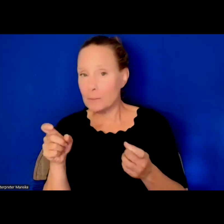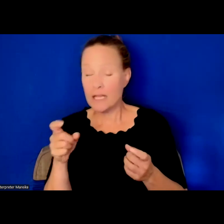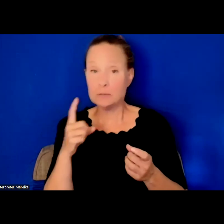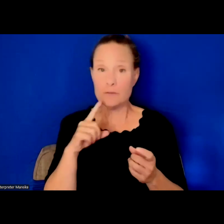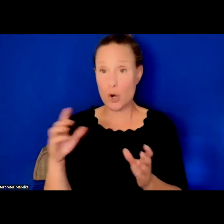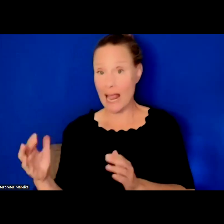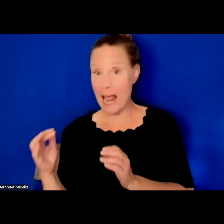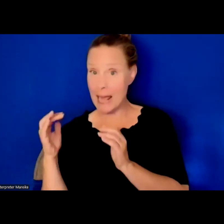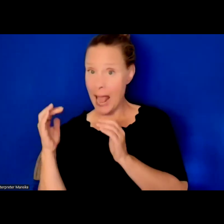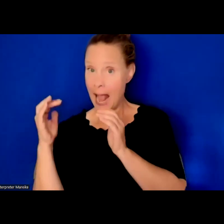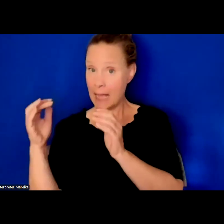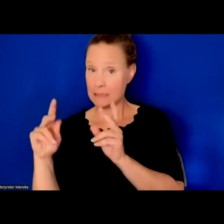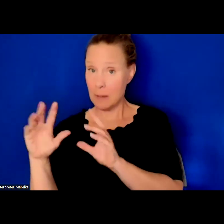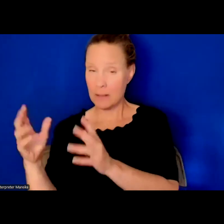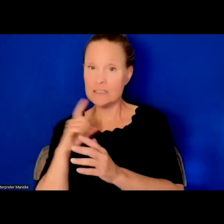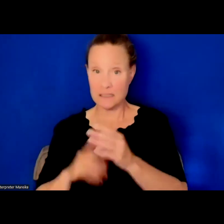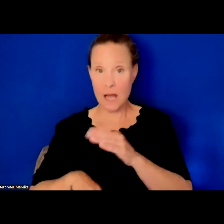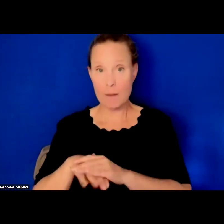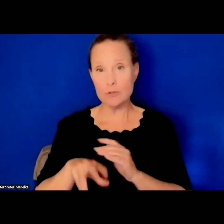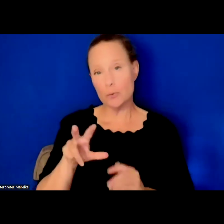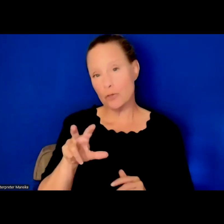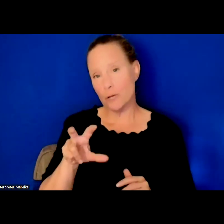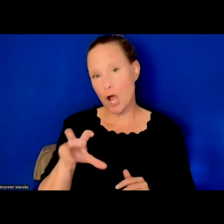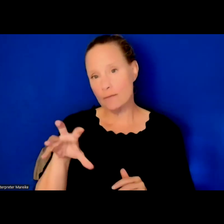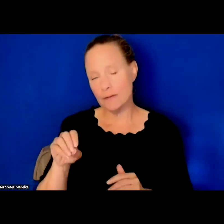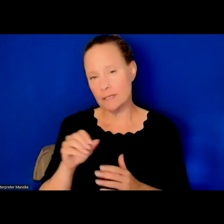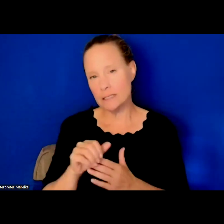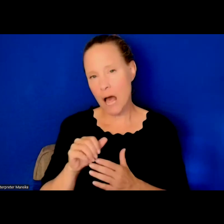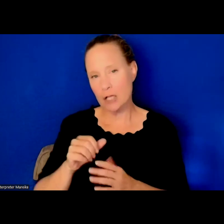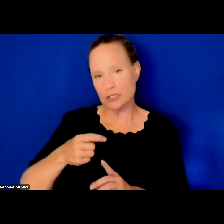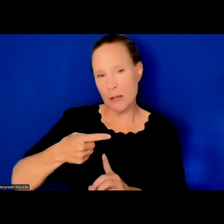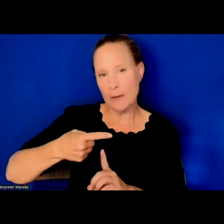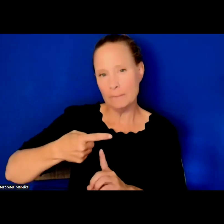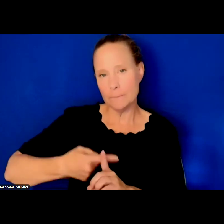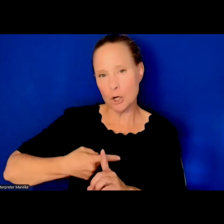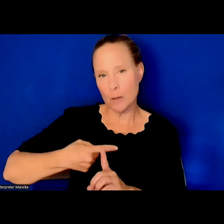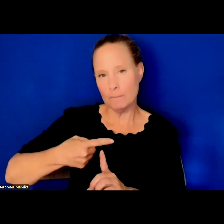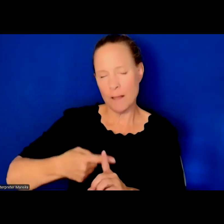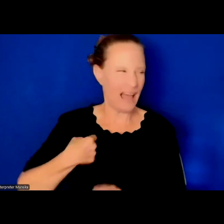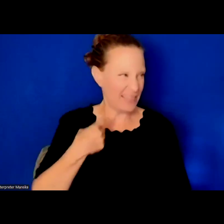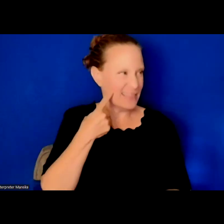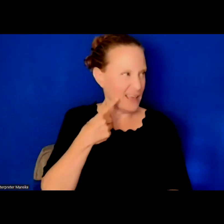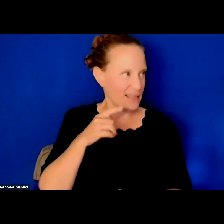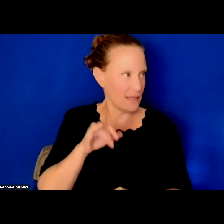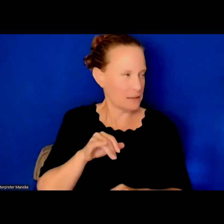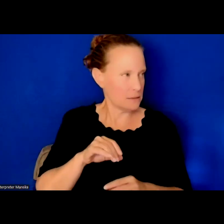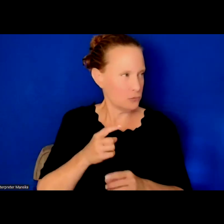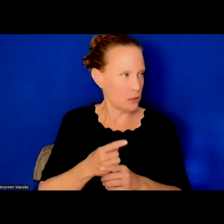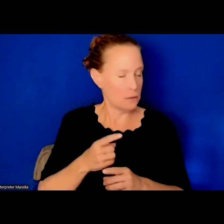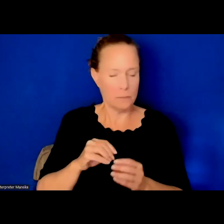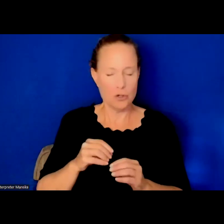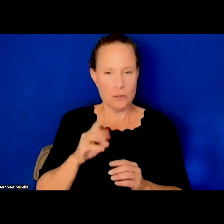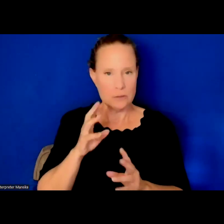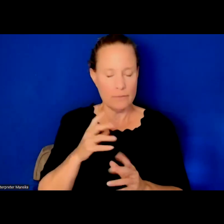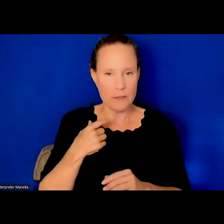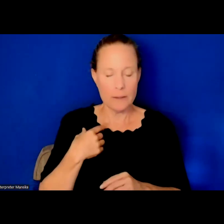enhanced population is up to $350 per month, I believe, just off the top of my head. And so, but